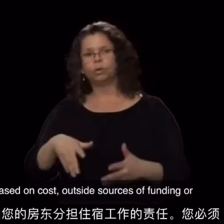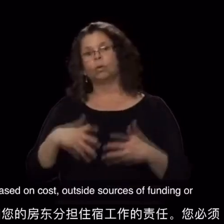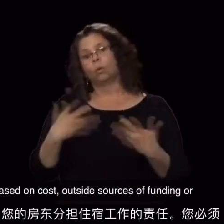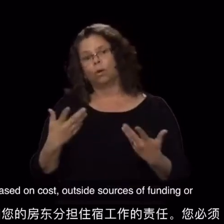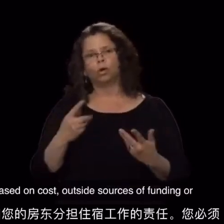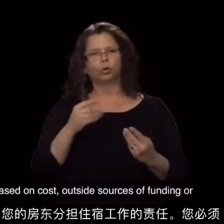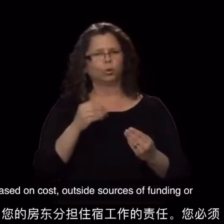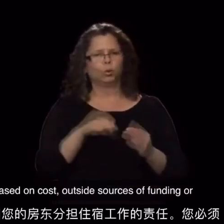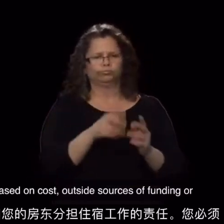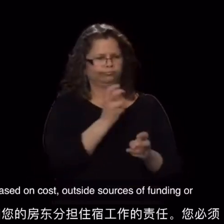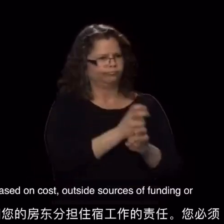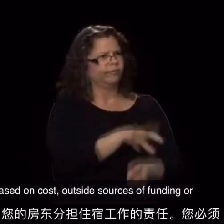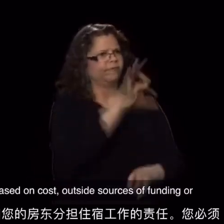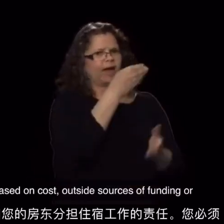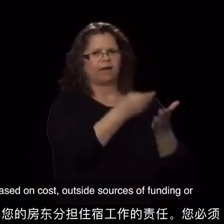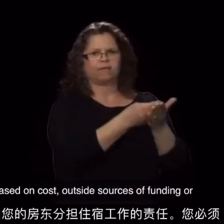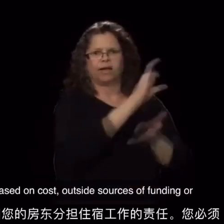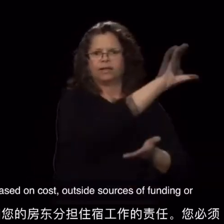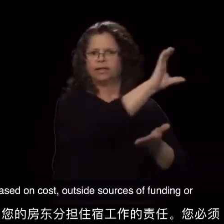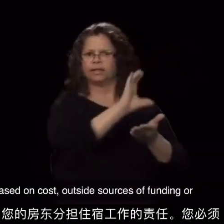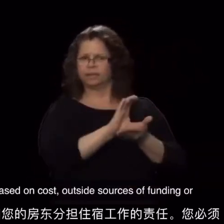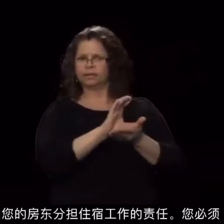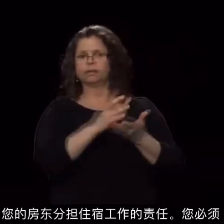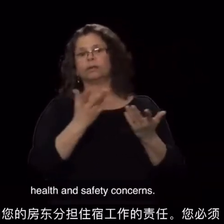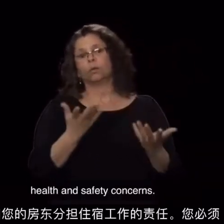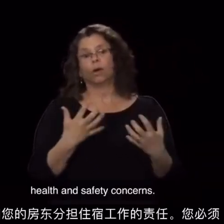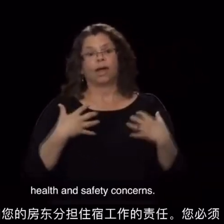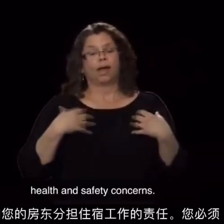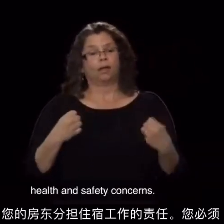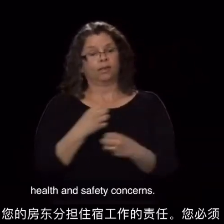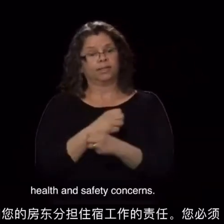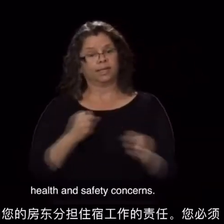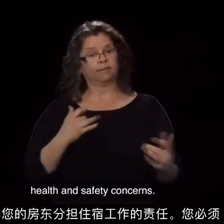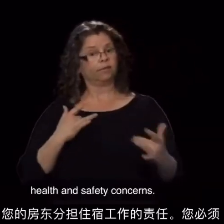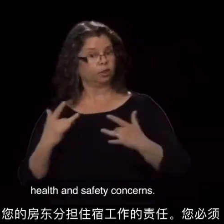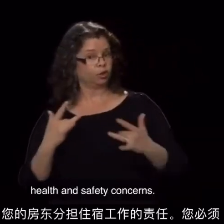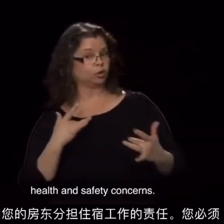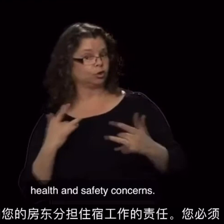outside sources of funding, or health and safety concerns.